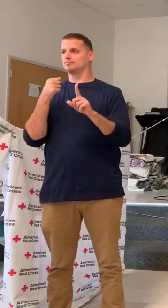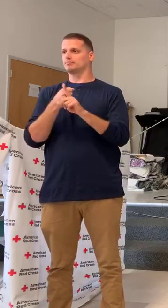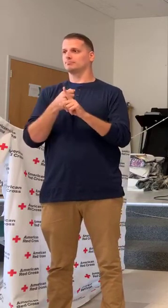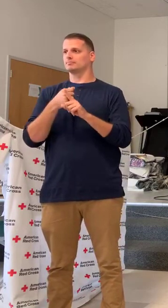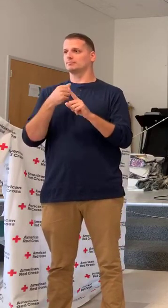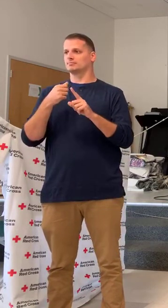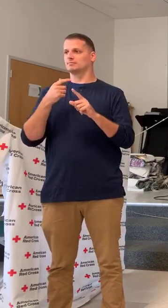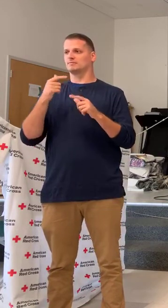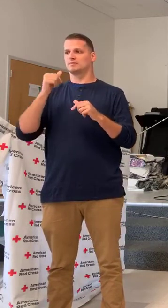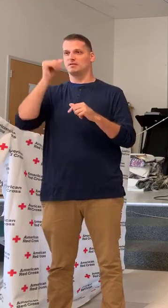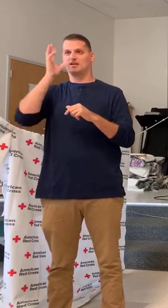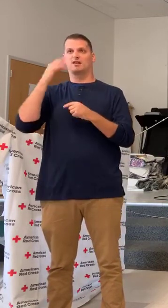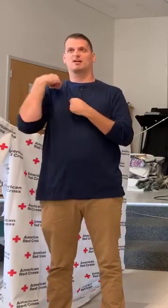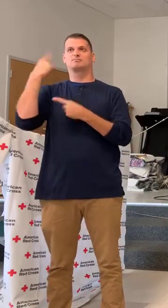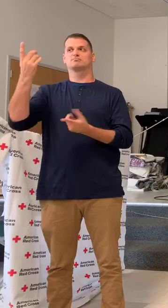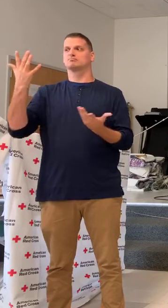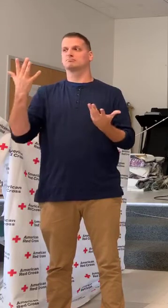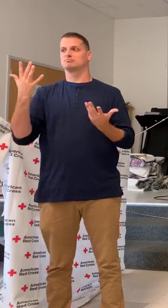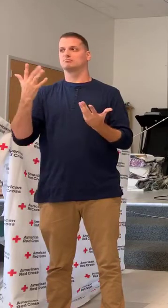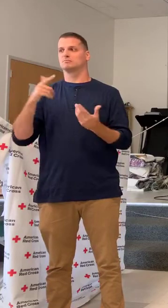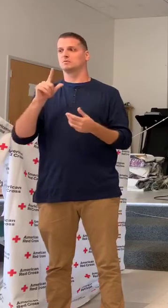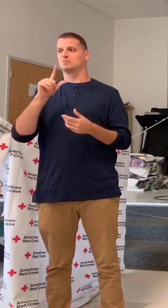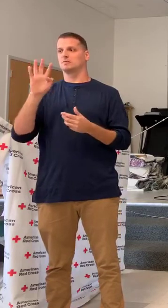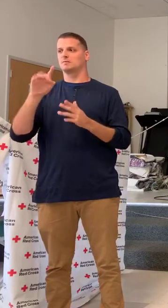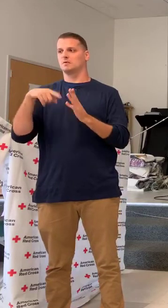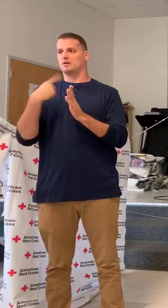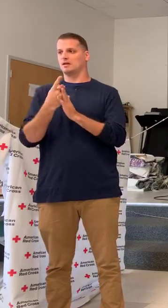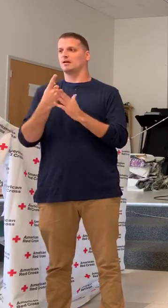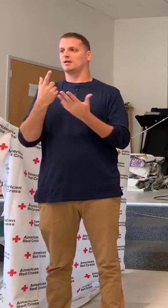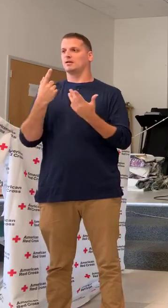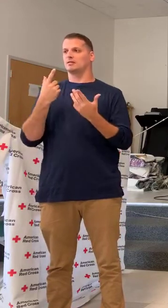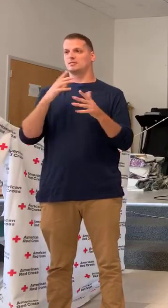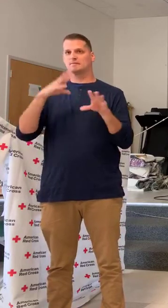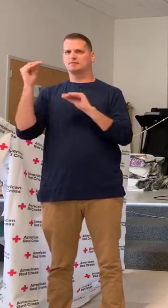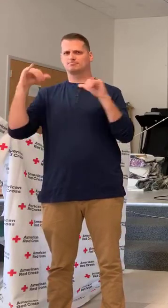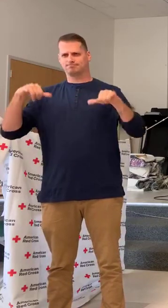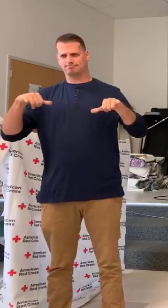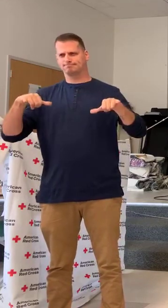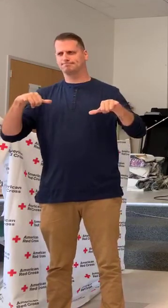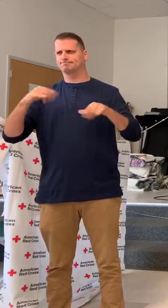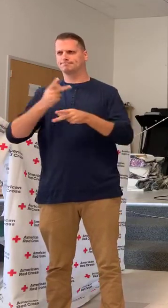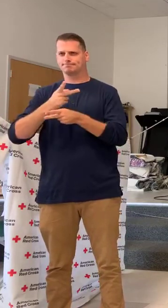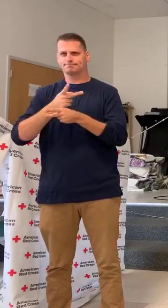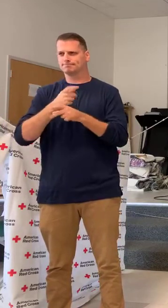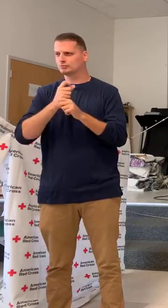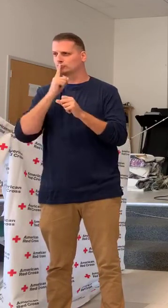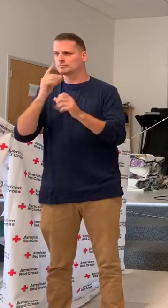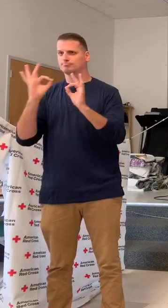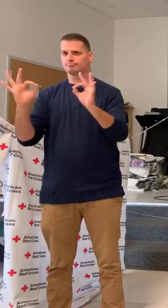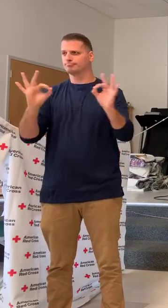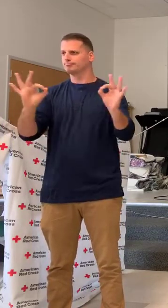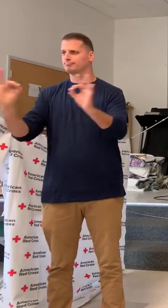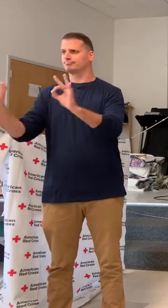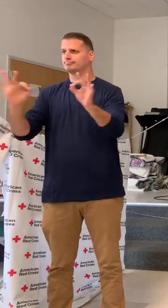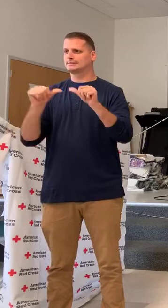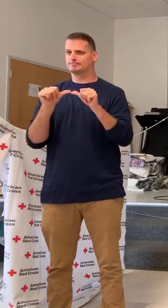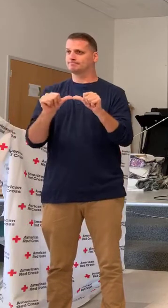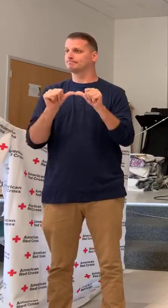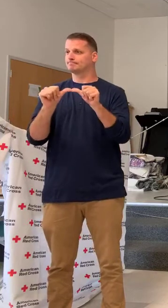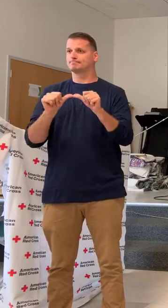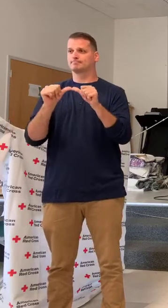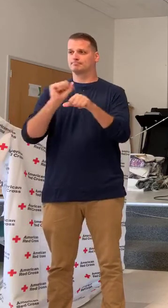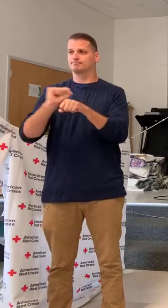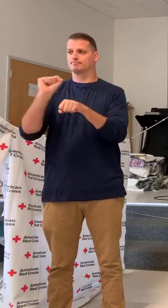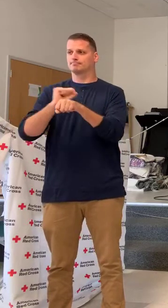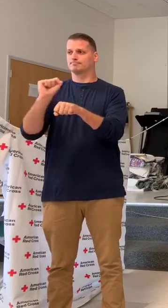some time. It's just 24/7. They haven't left. They haven't left us at all. They've been here since day one, and they haven't left. Captain April and